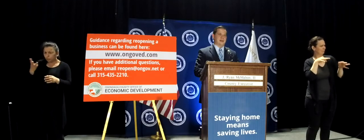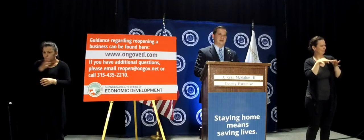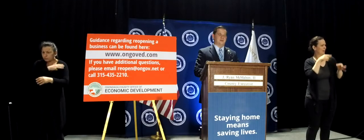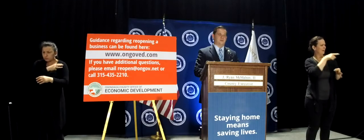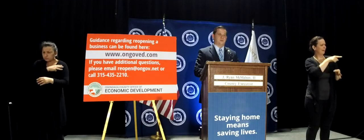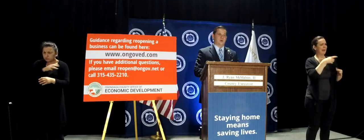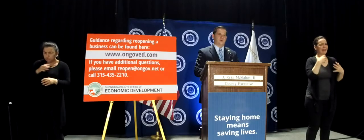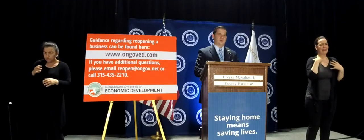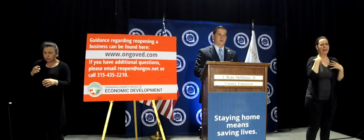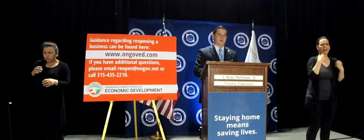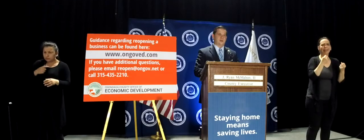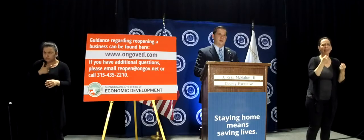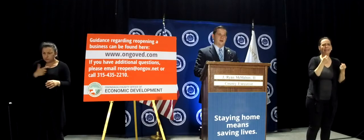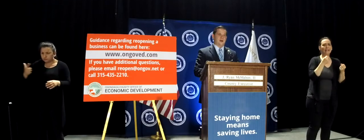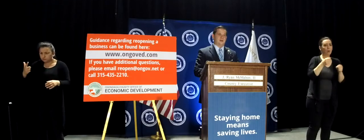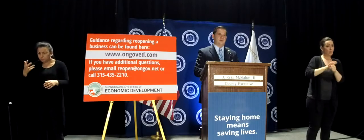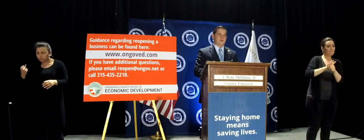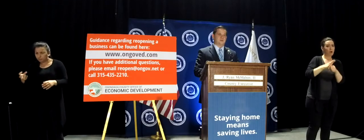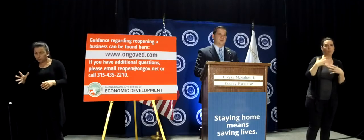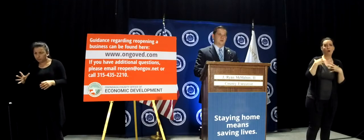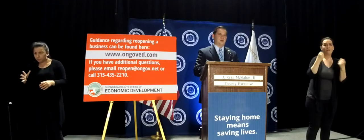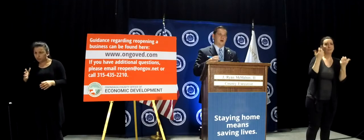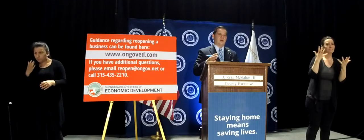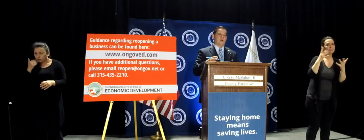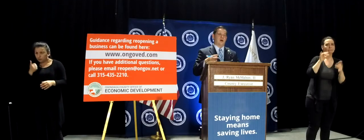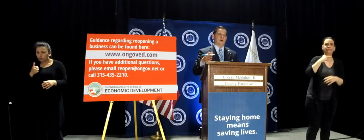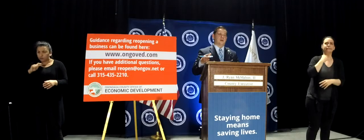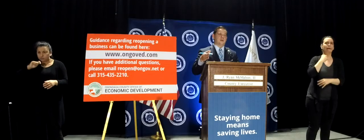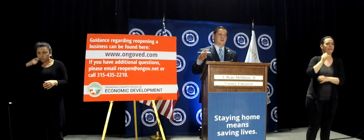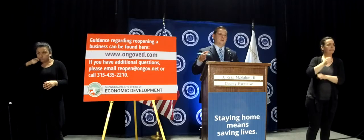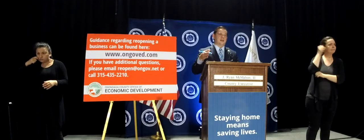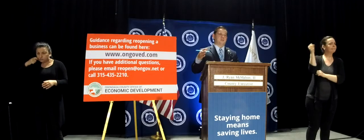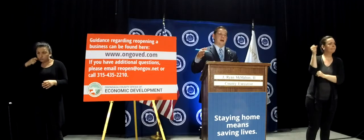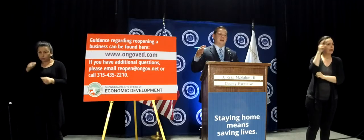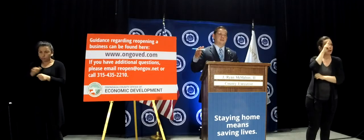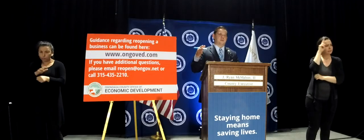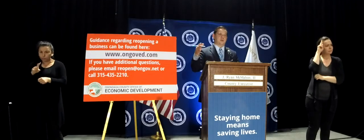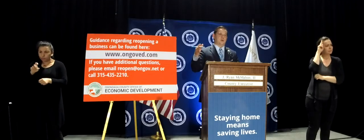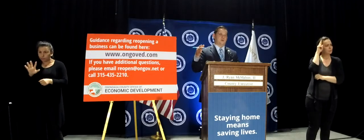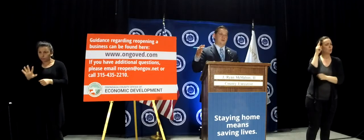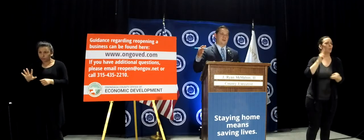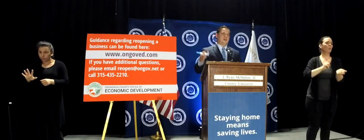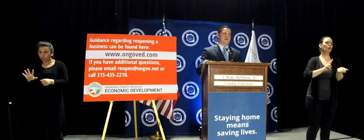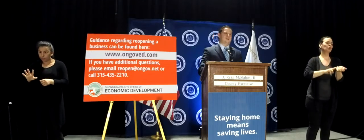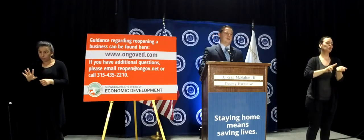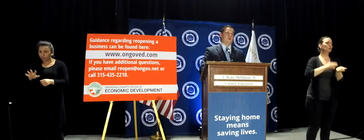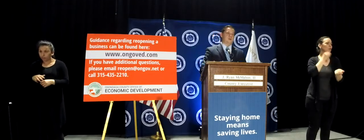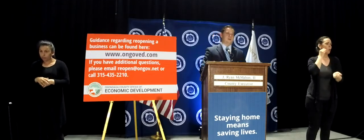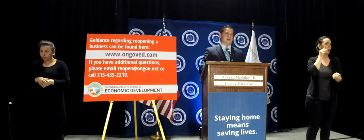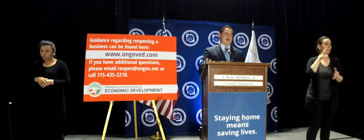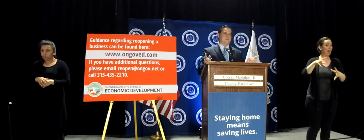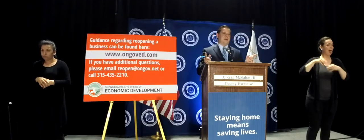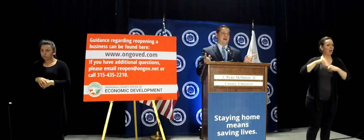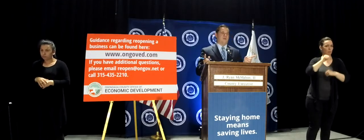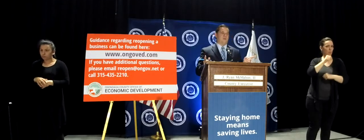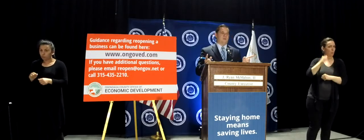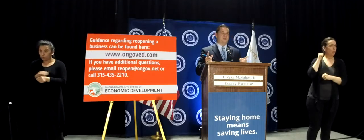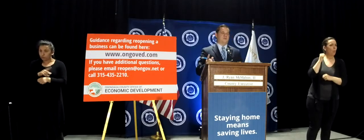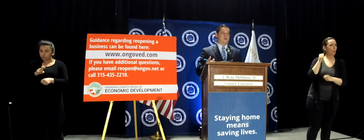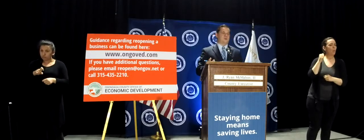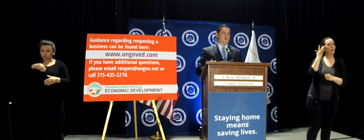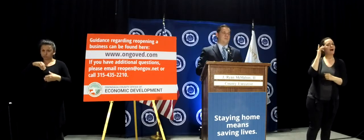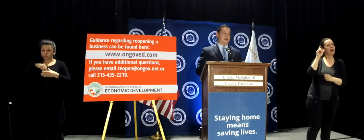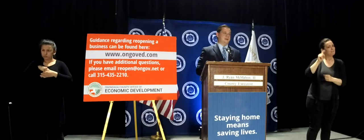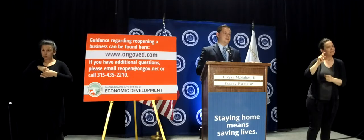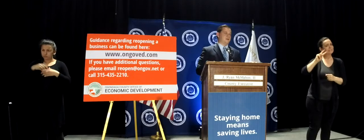can't test negative from COVID because we don't know how long you'll test positive with COVID. So there's a gap now with